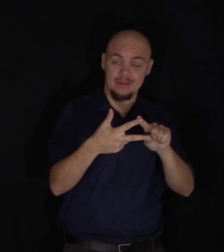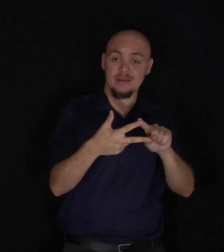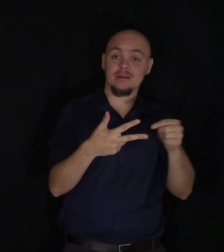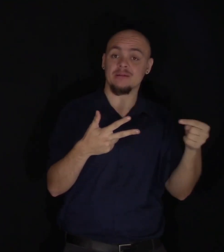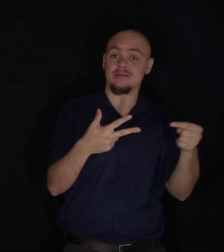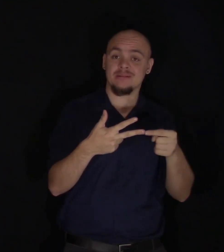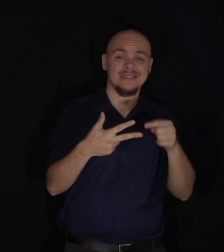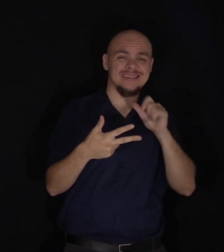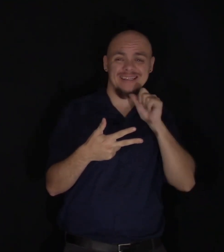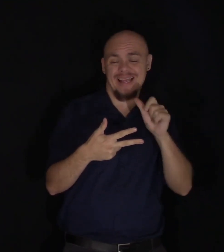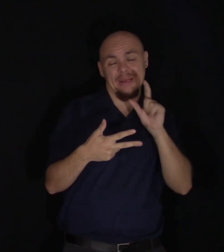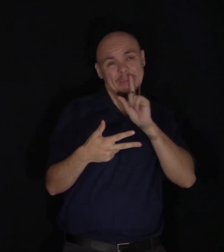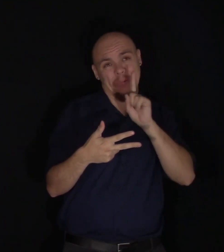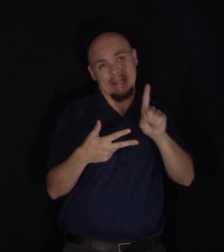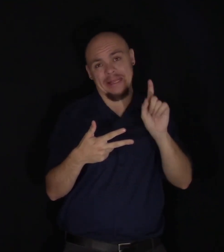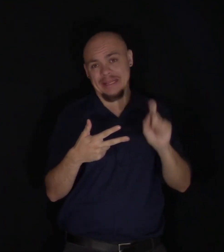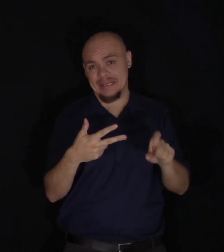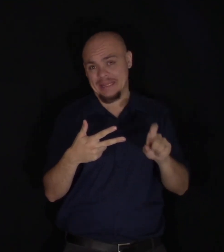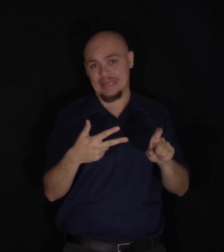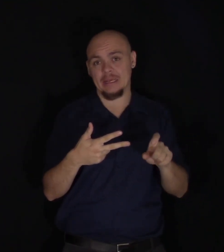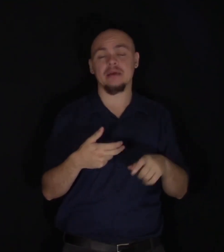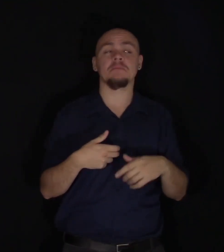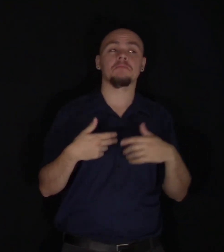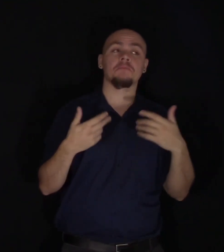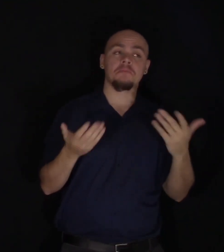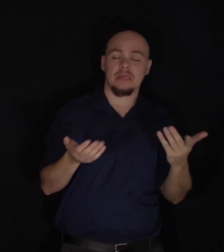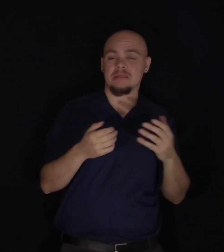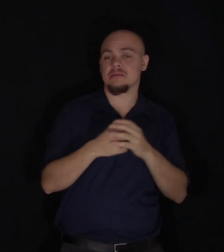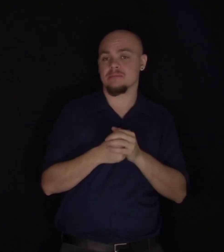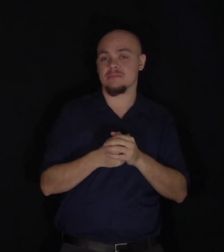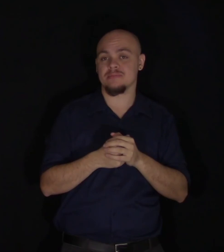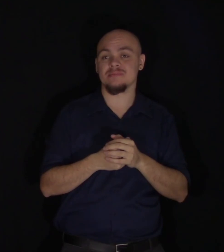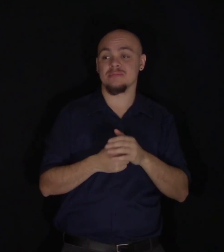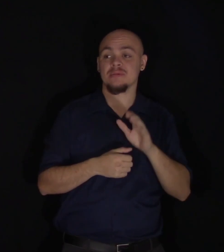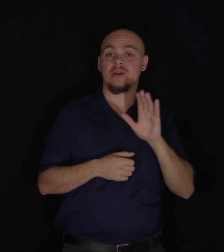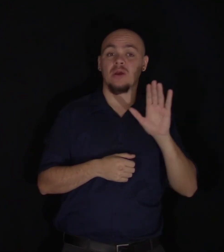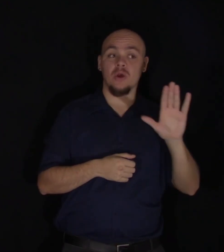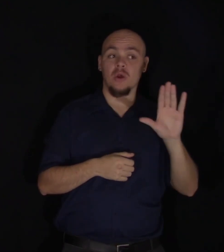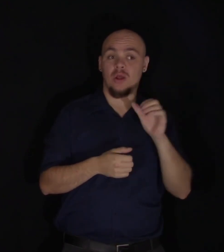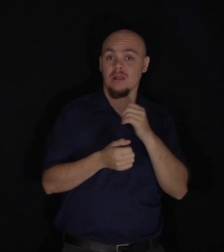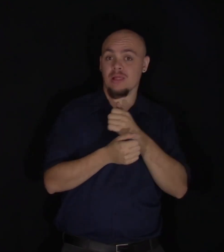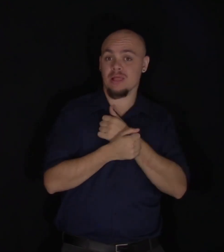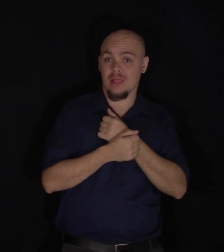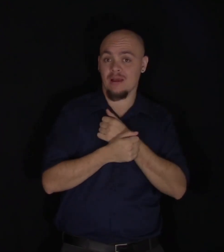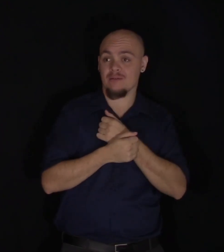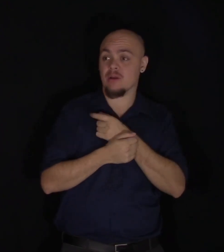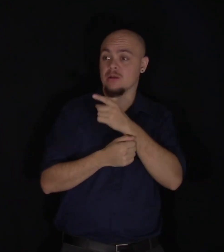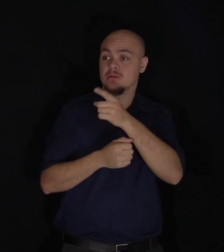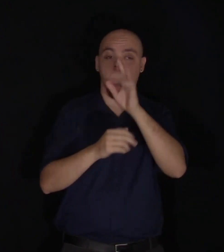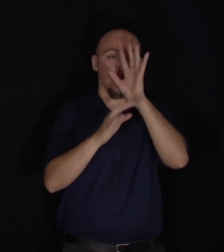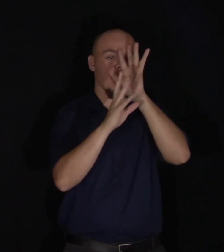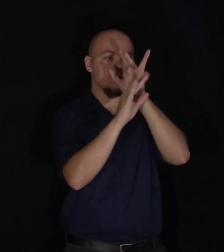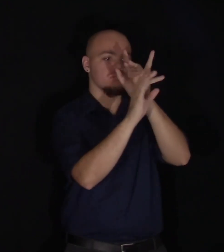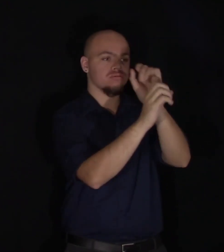almost really didn't even need to use any I would love it if statements, because her love drew him to her.